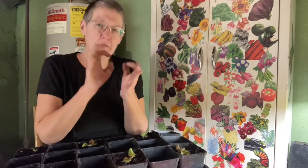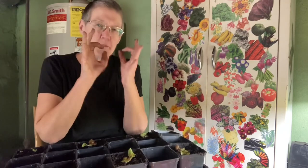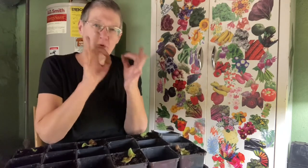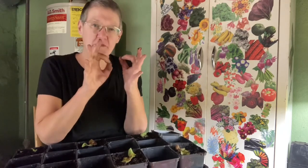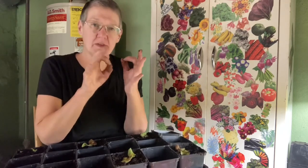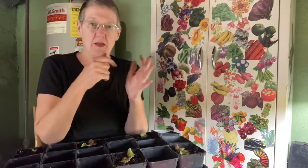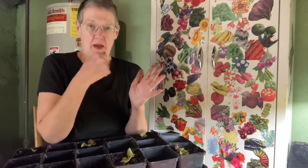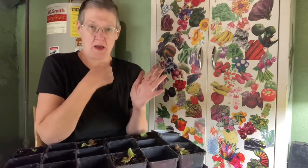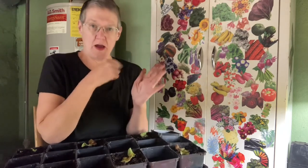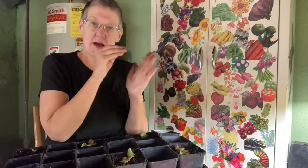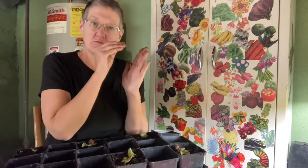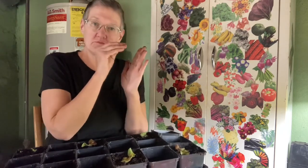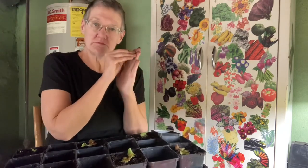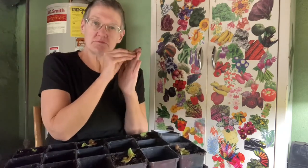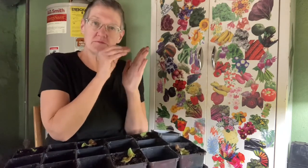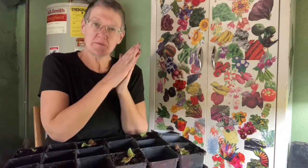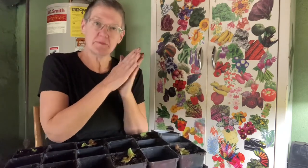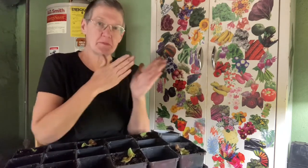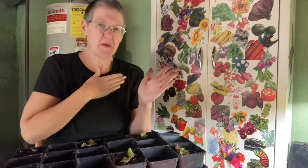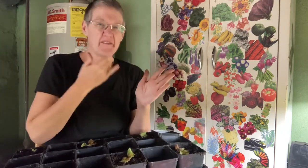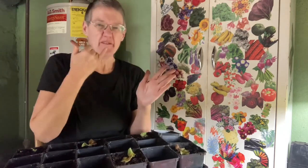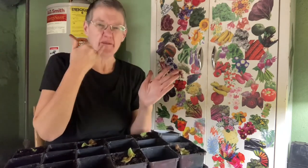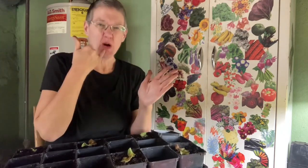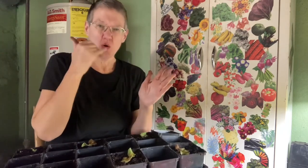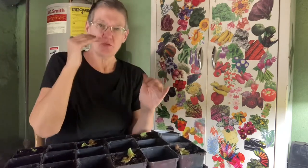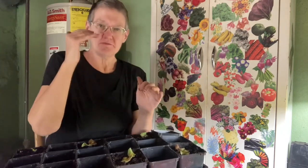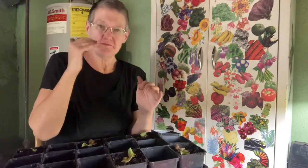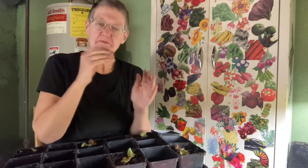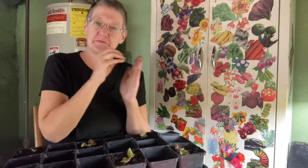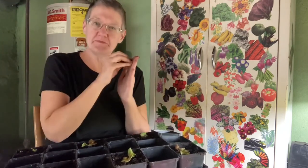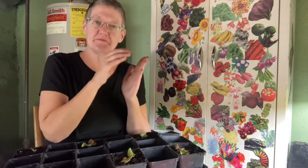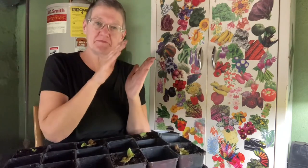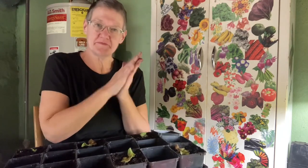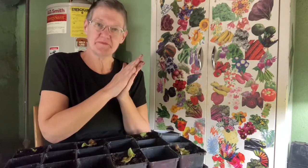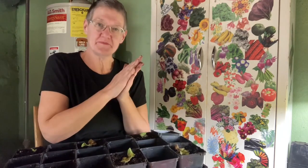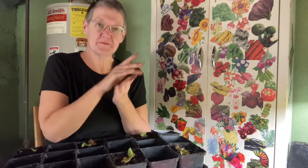So 1 week is just perfect, and I documented that on my phone.